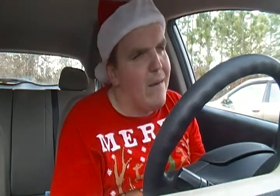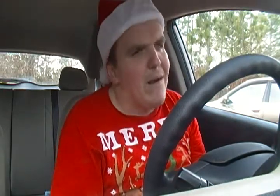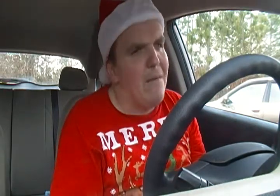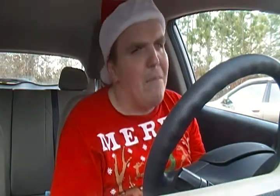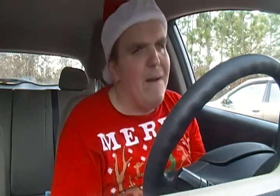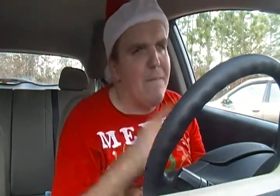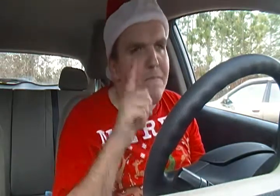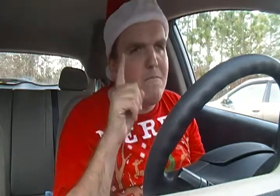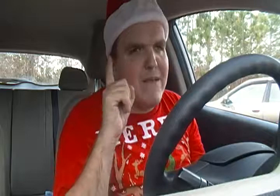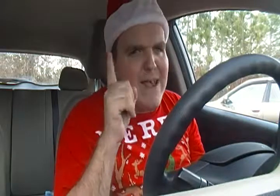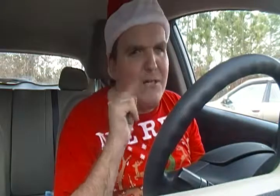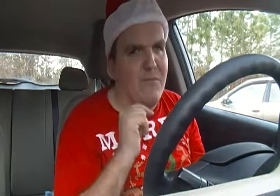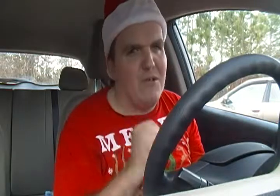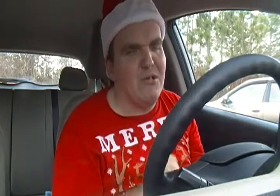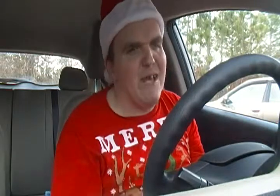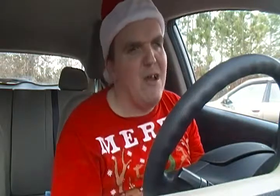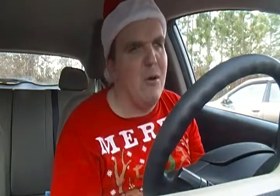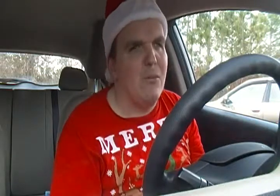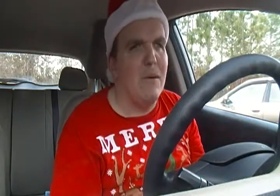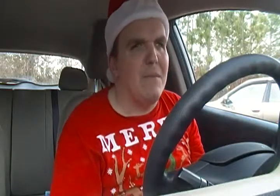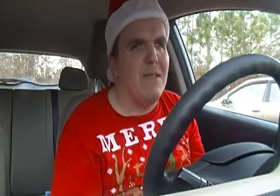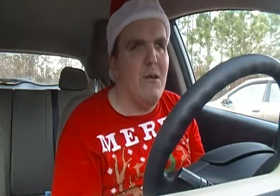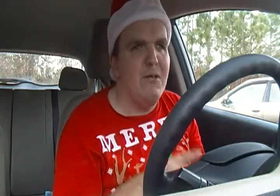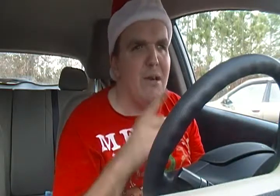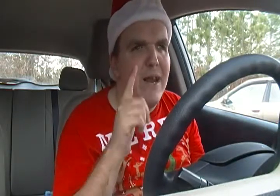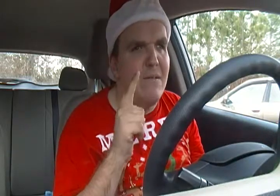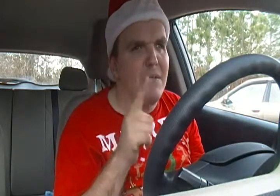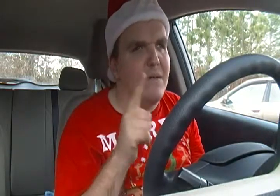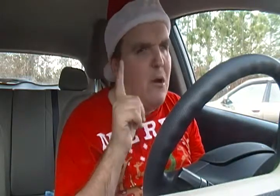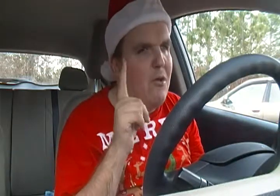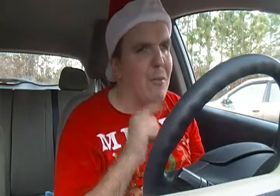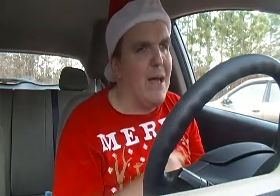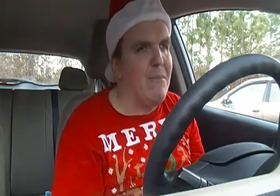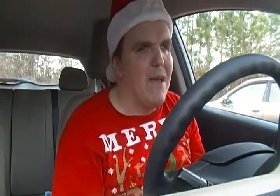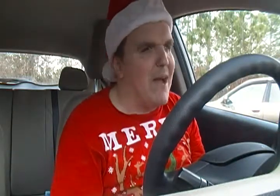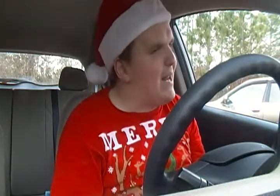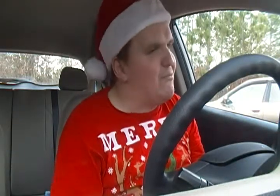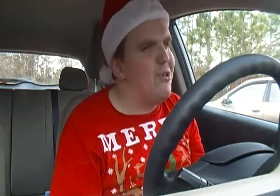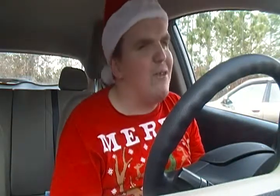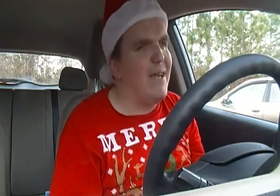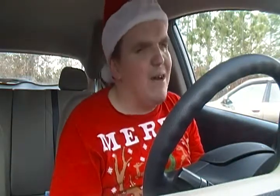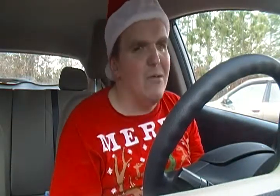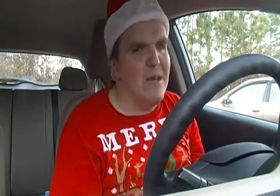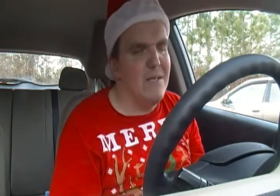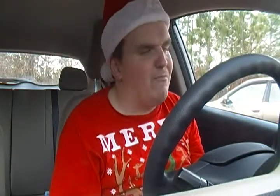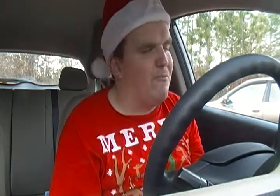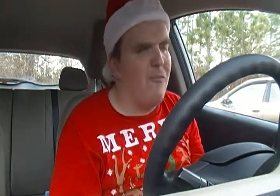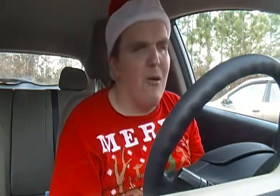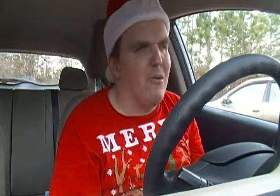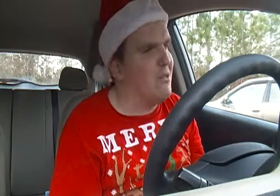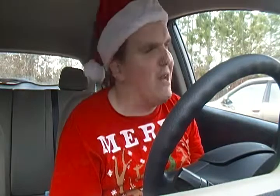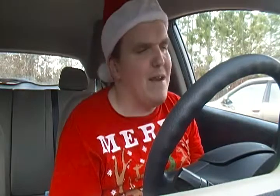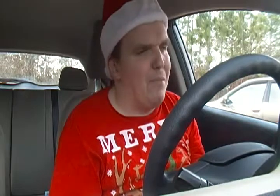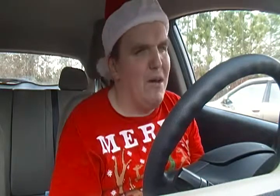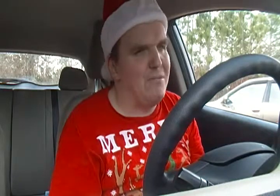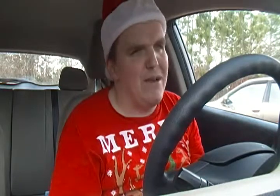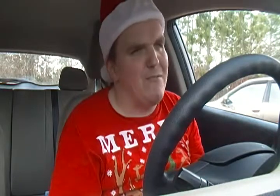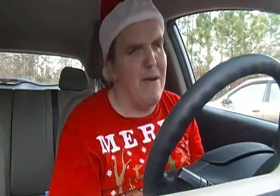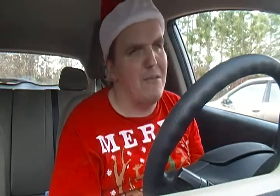but he has refused to say who but those who did know their blame and i'm sure the guilt is far worse than any punishment you might